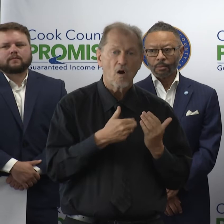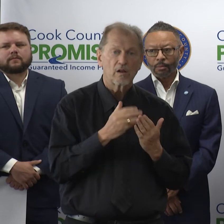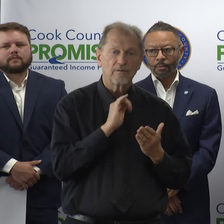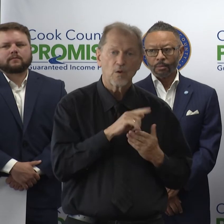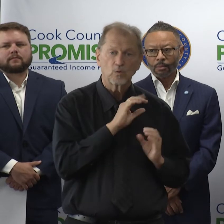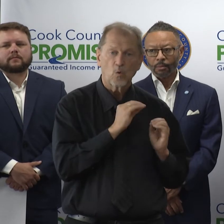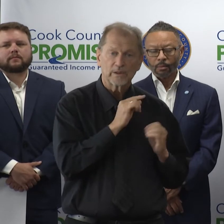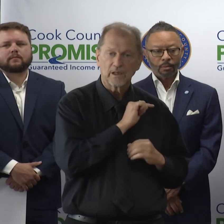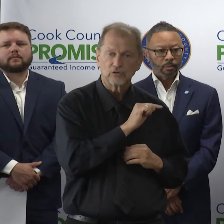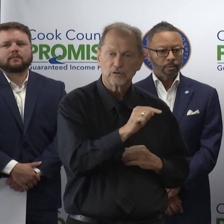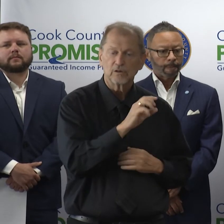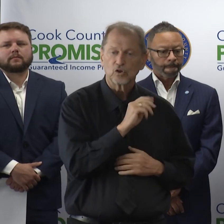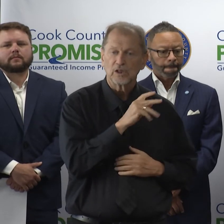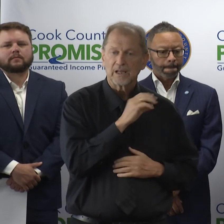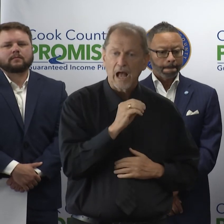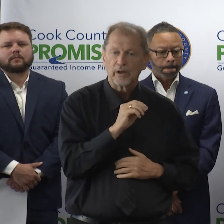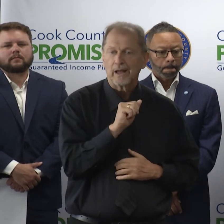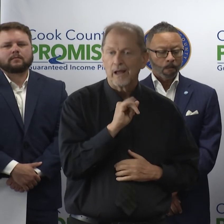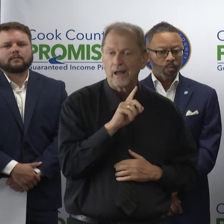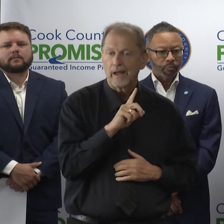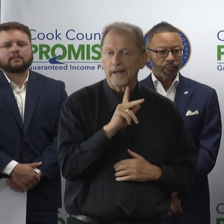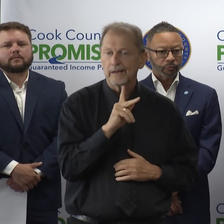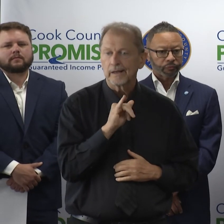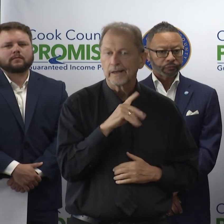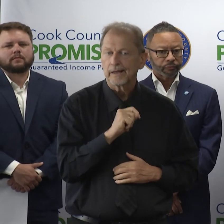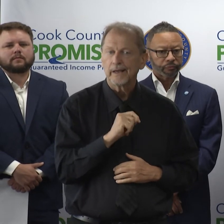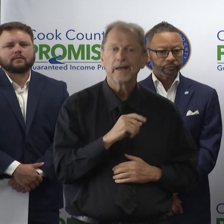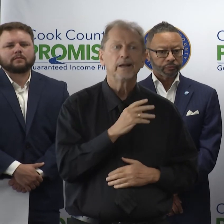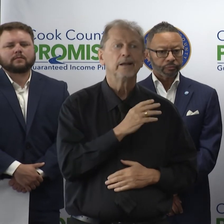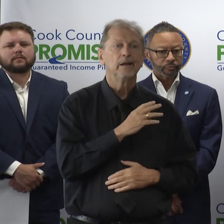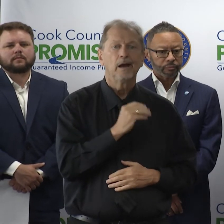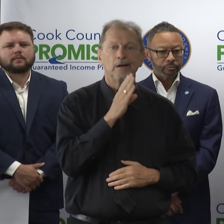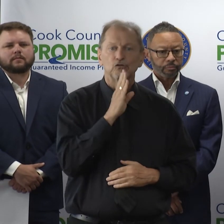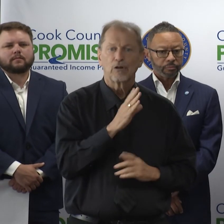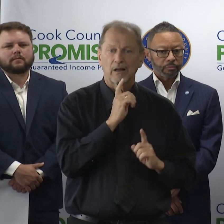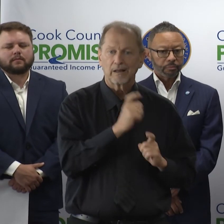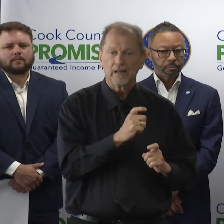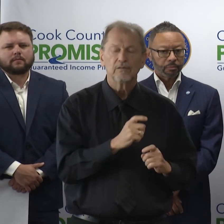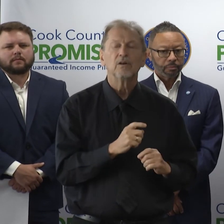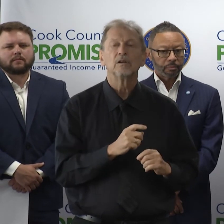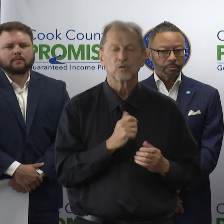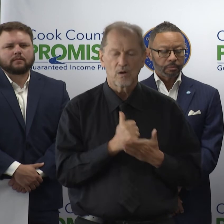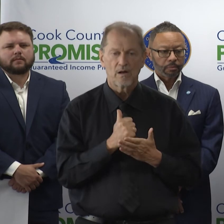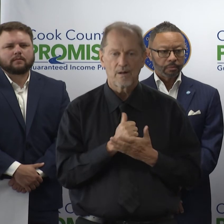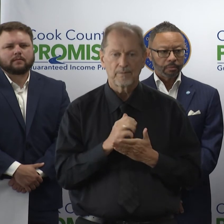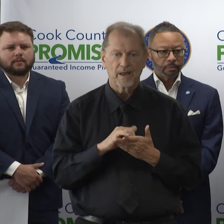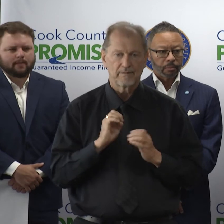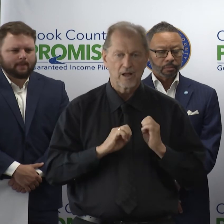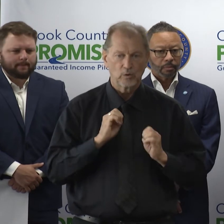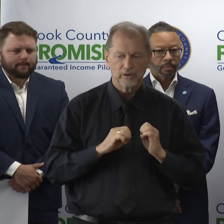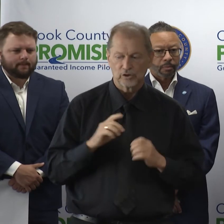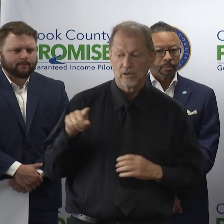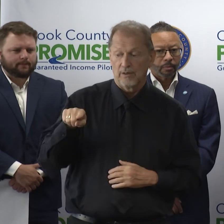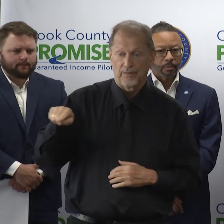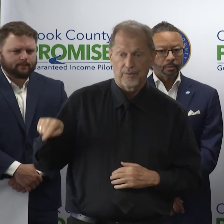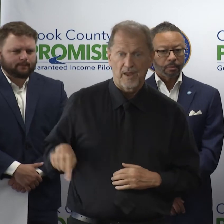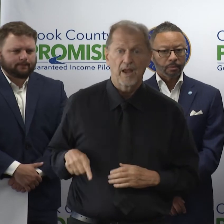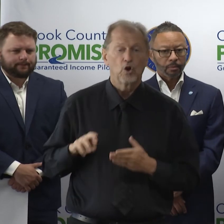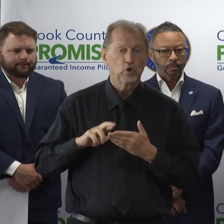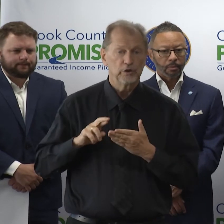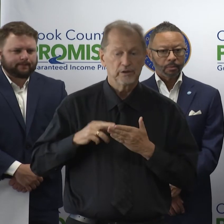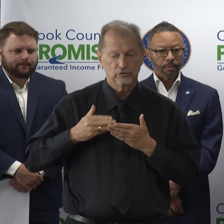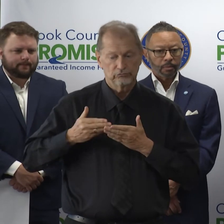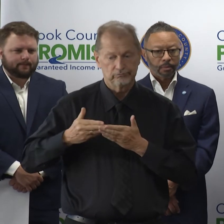organizations represented here today to conduct this robust evaluation. We look forward to generating evidence that will